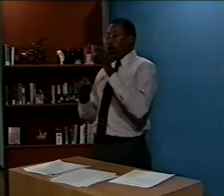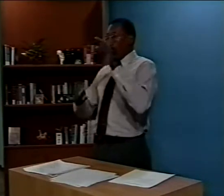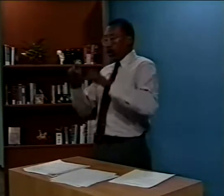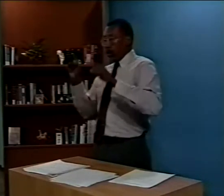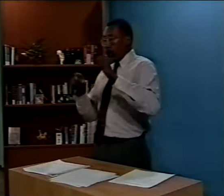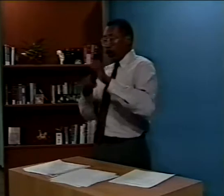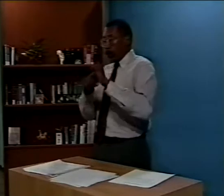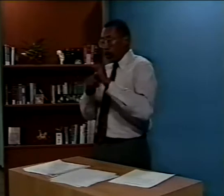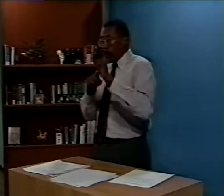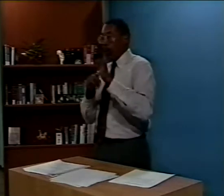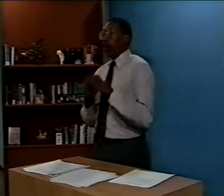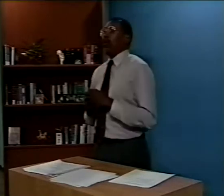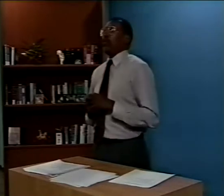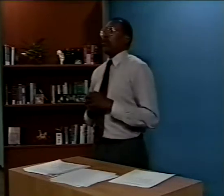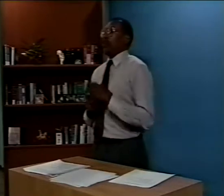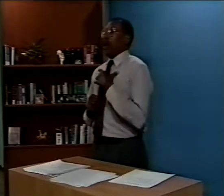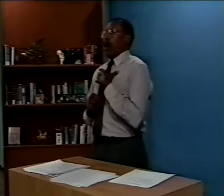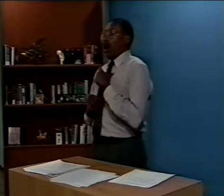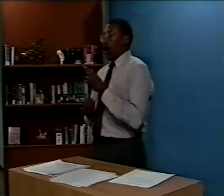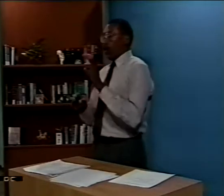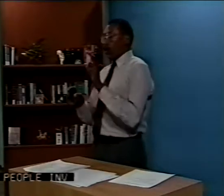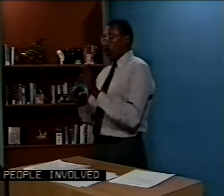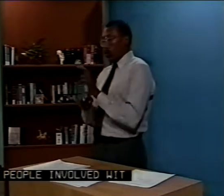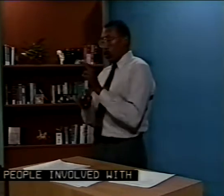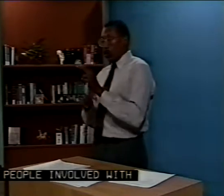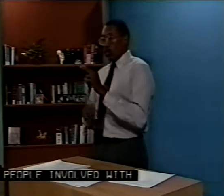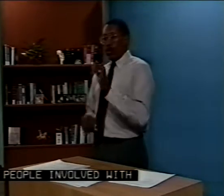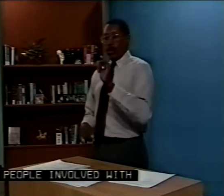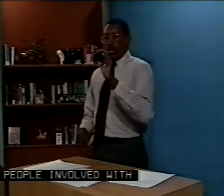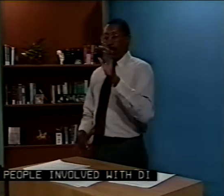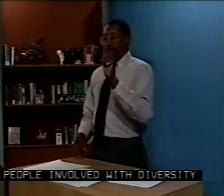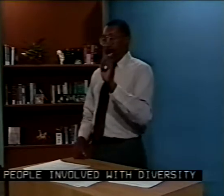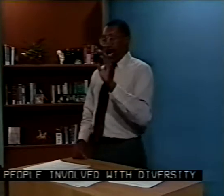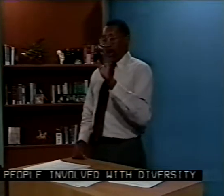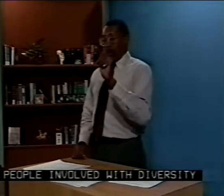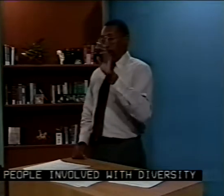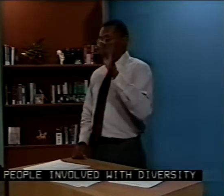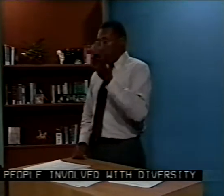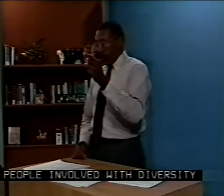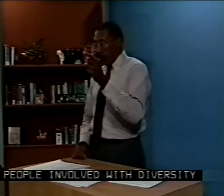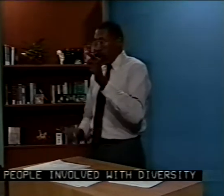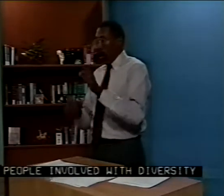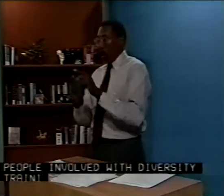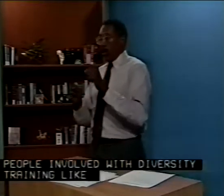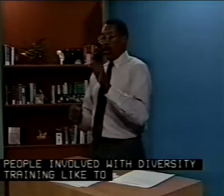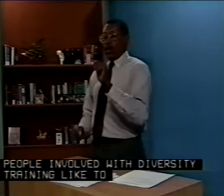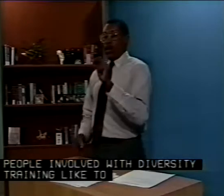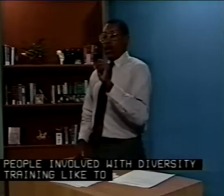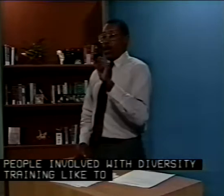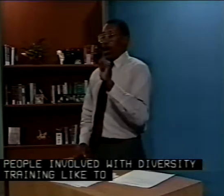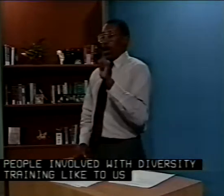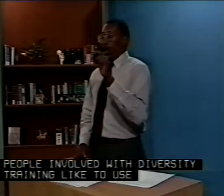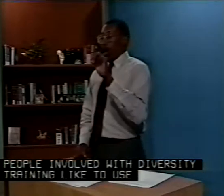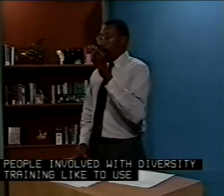People involved with diversity training like to use the iceberg as an